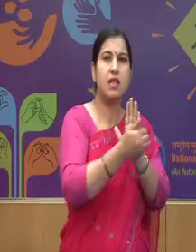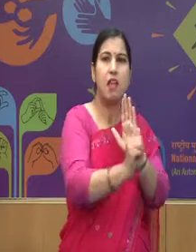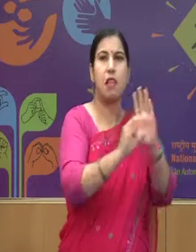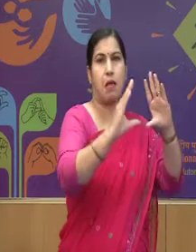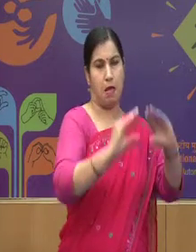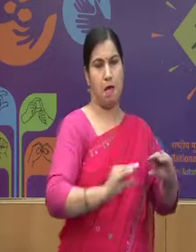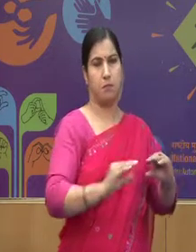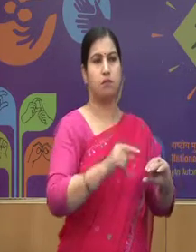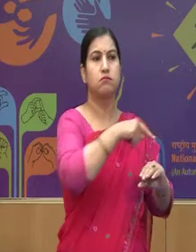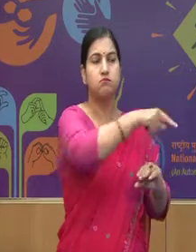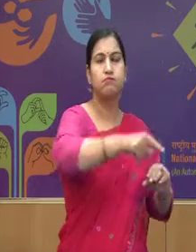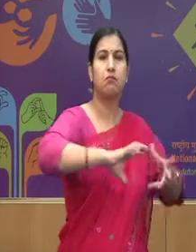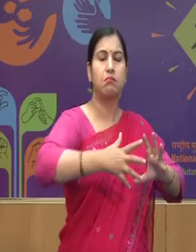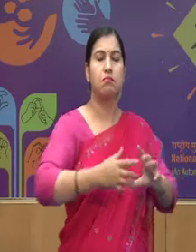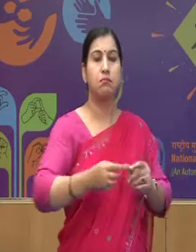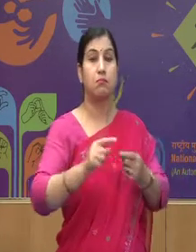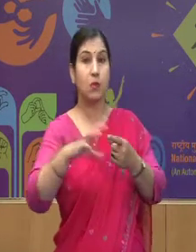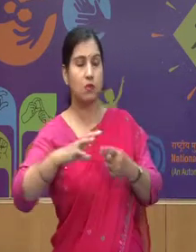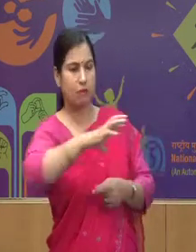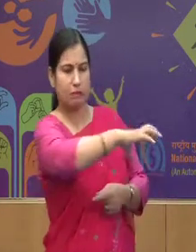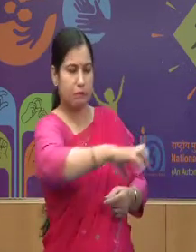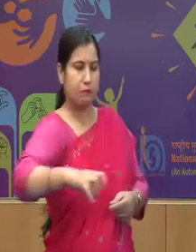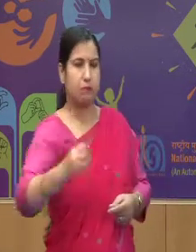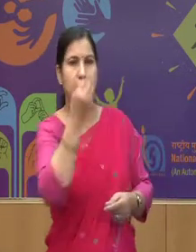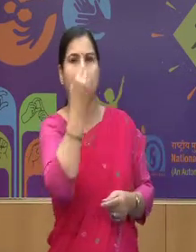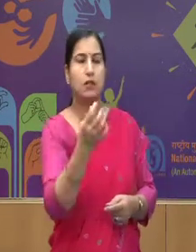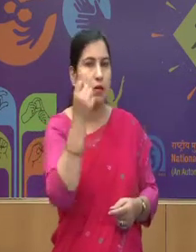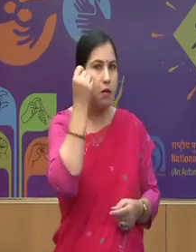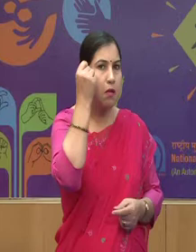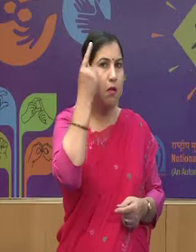Hence, they fell under the trap of colonial powers.